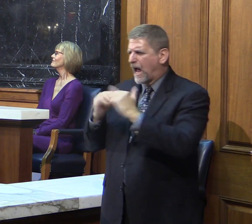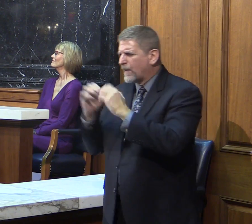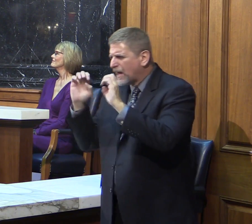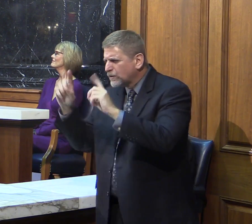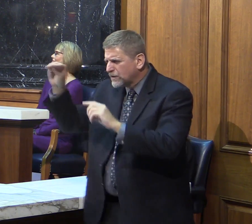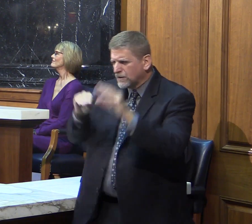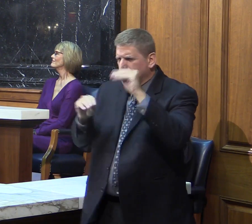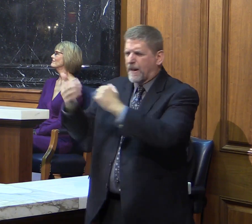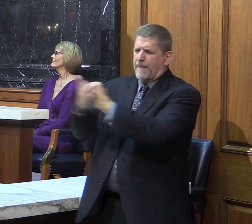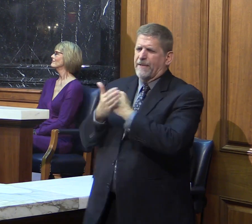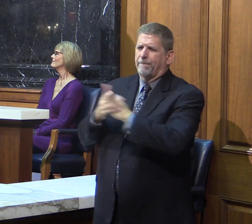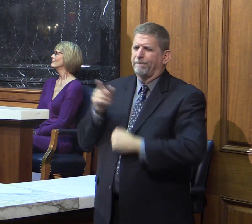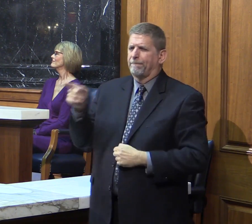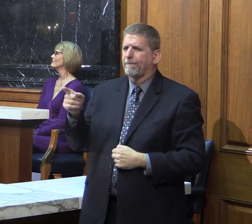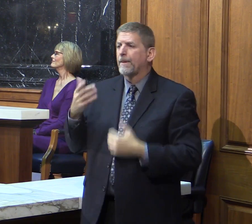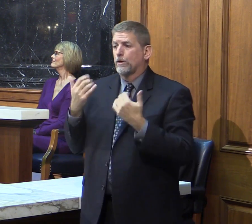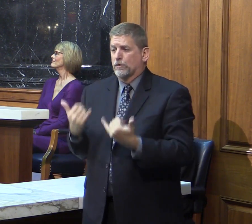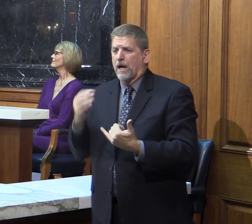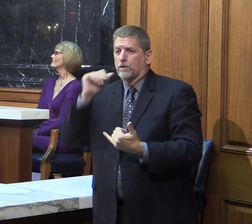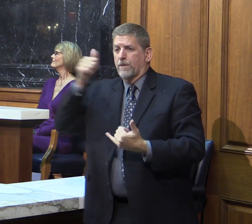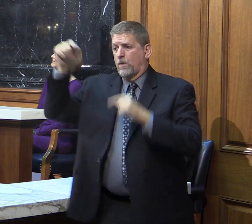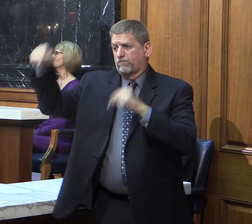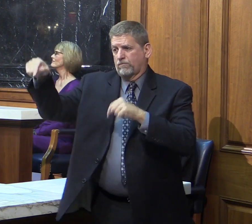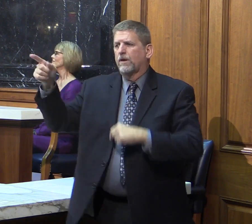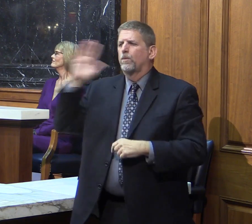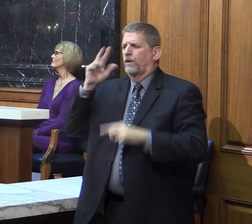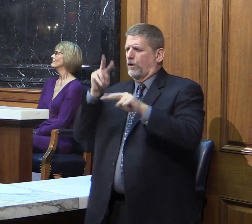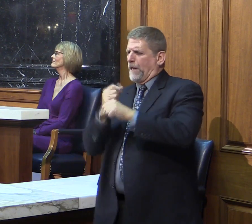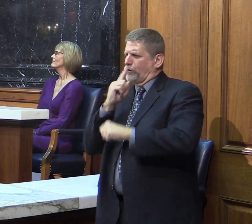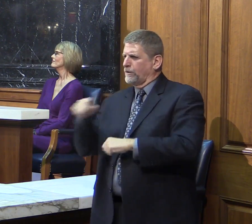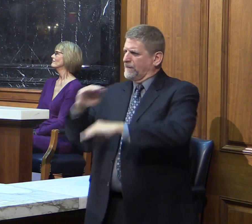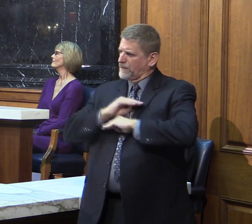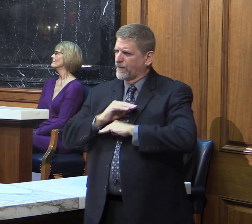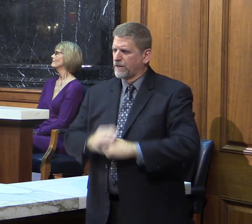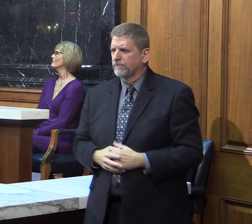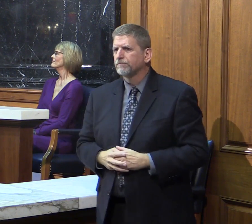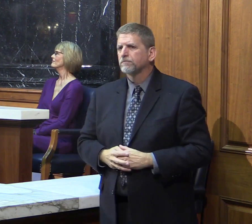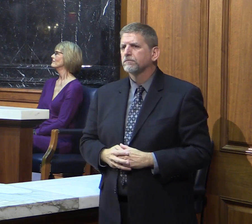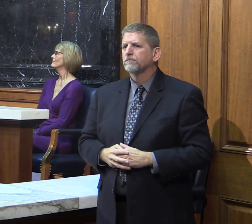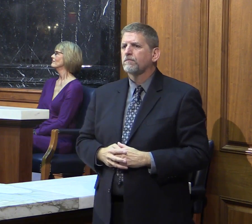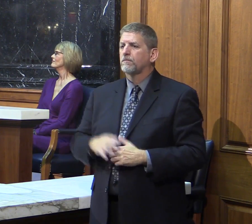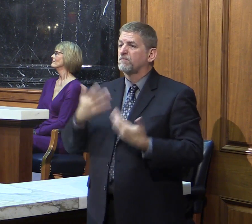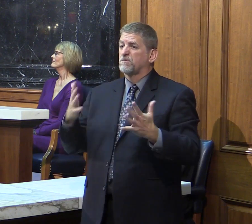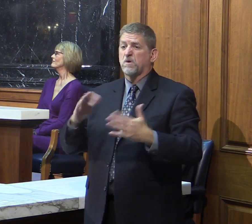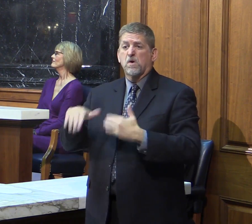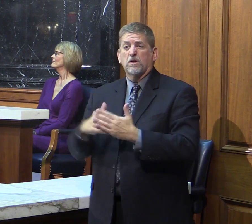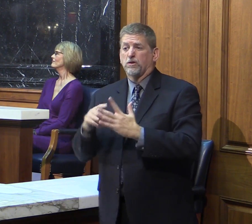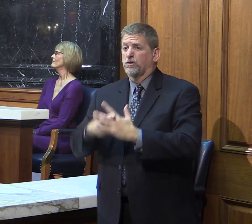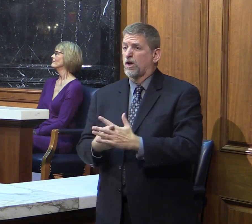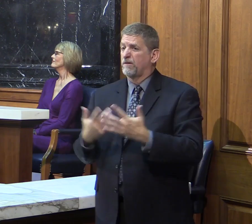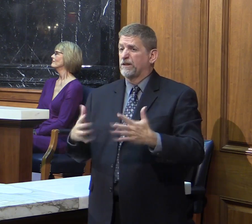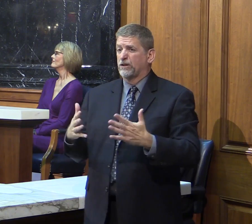of today and tomorrow are satisfied. But it all starts way before that first